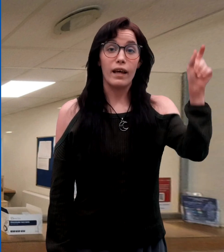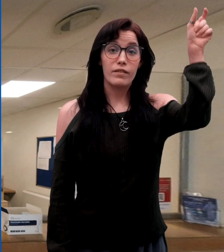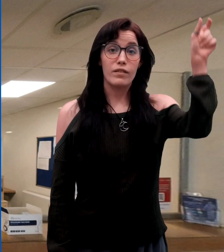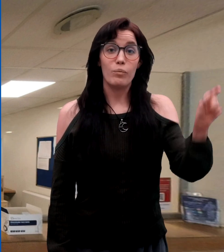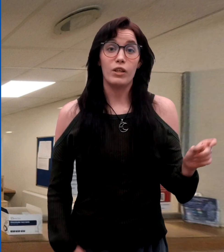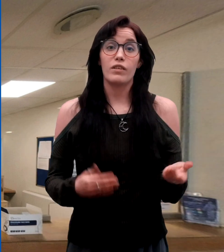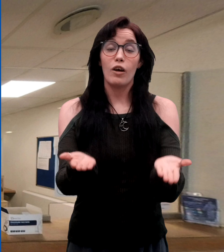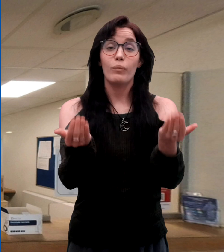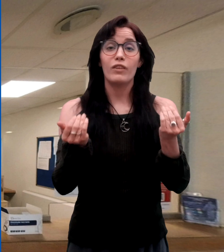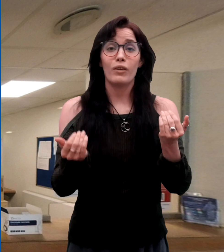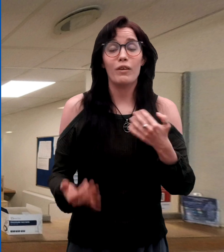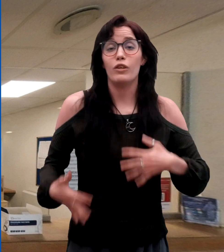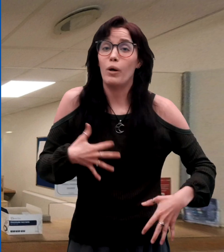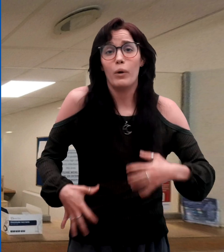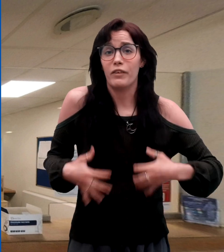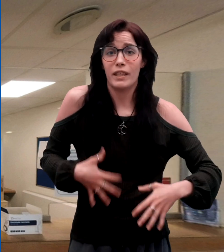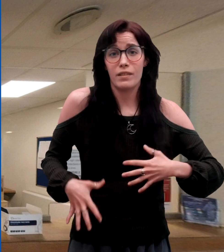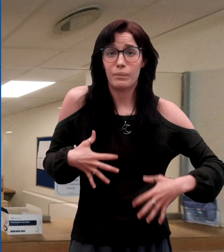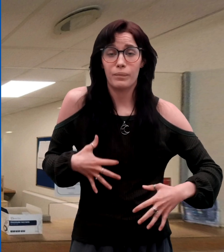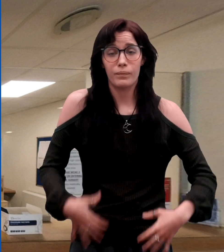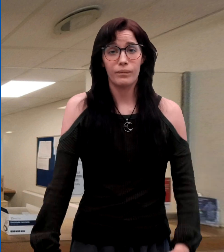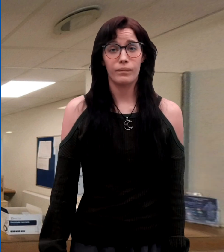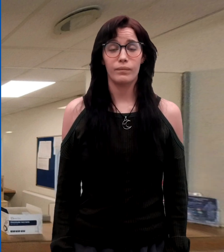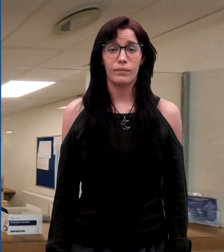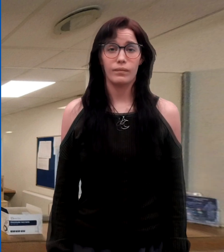can ask someone to come with you if you are worried.